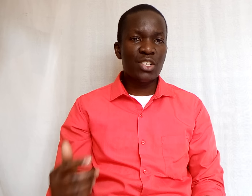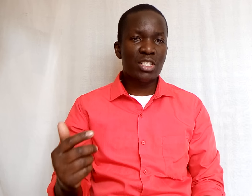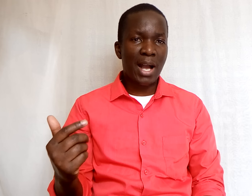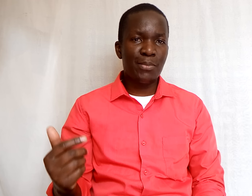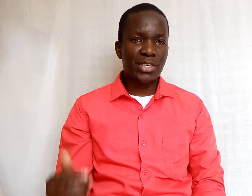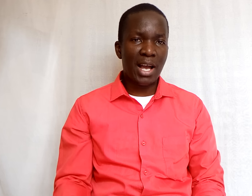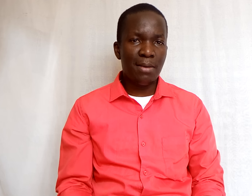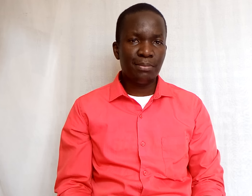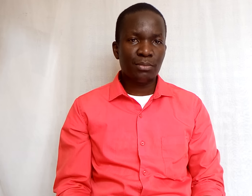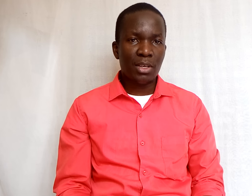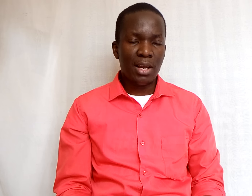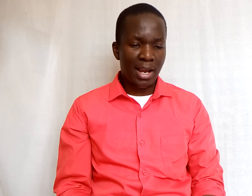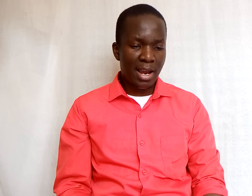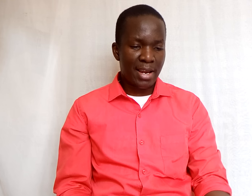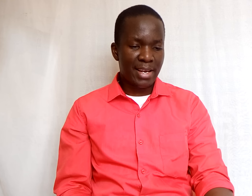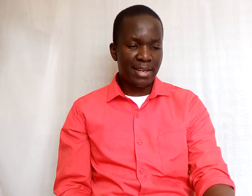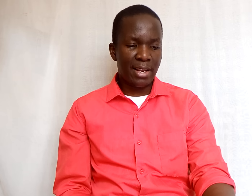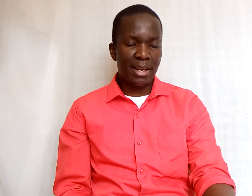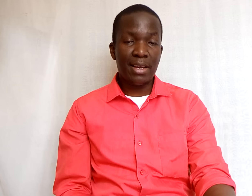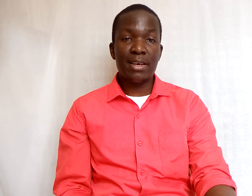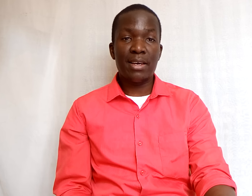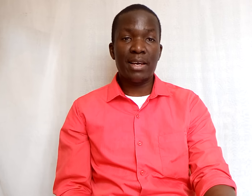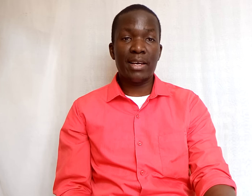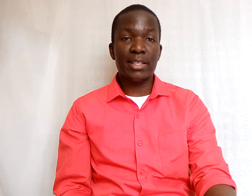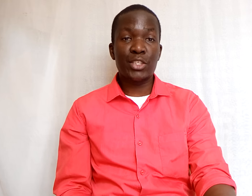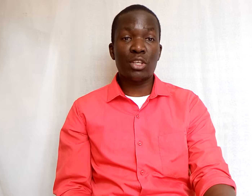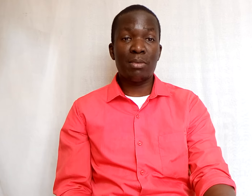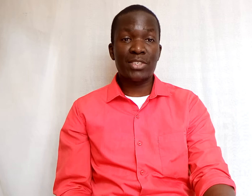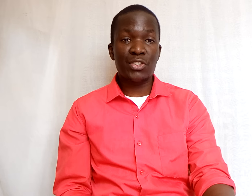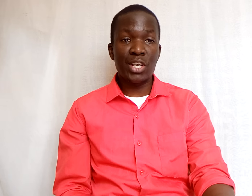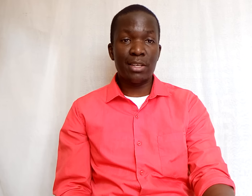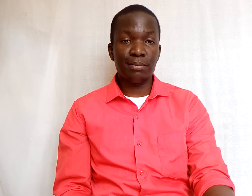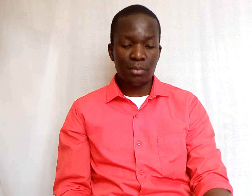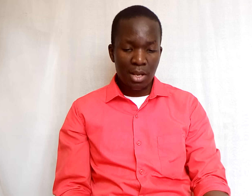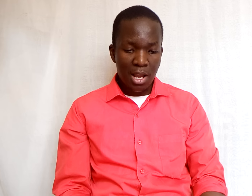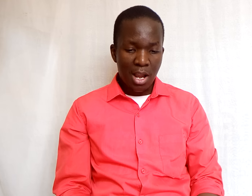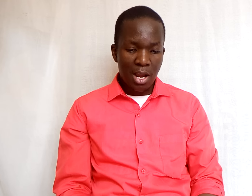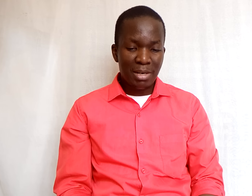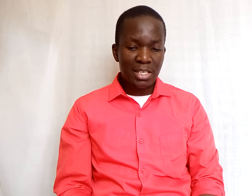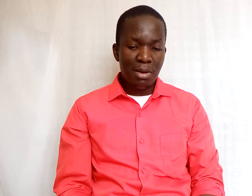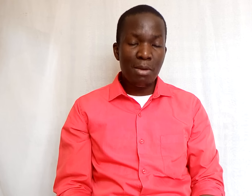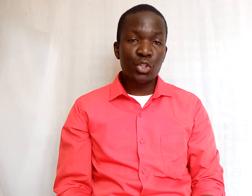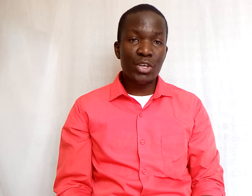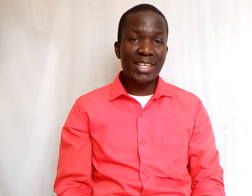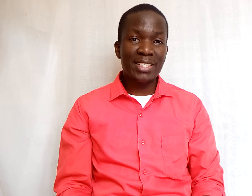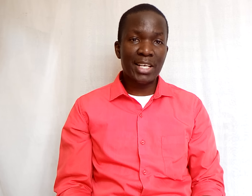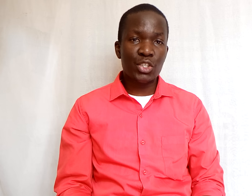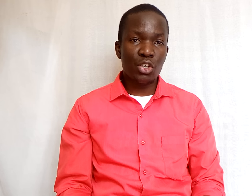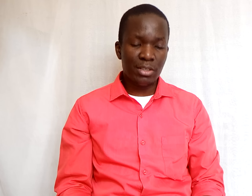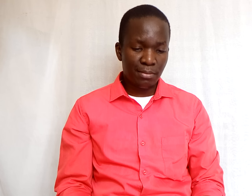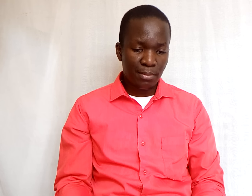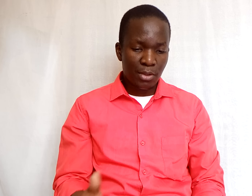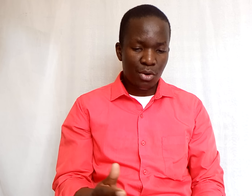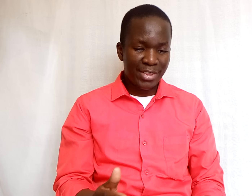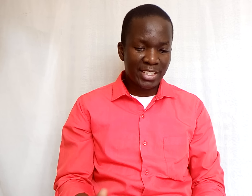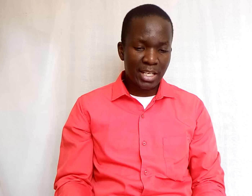not capture in lesson number 16. But remember, also in this section or in this